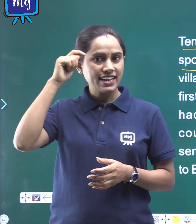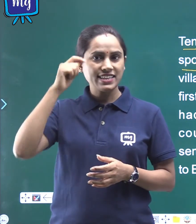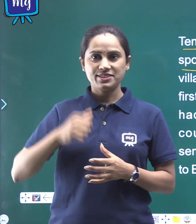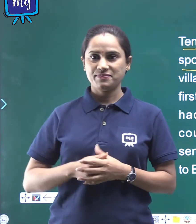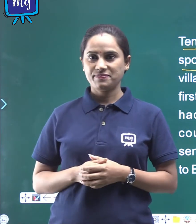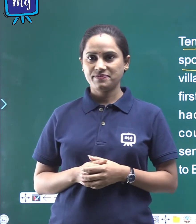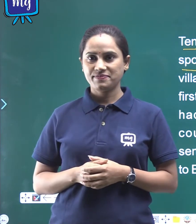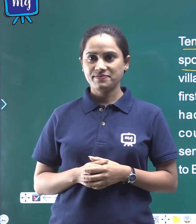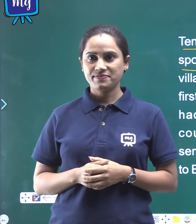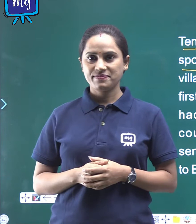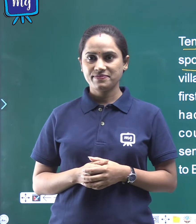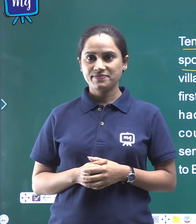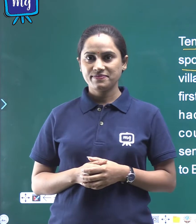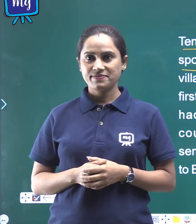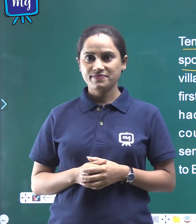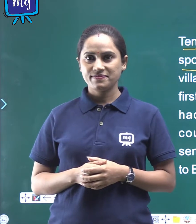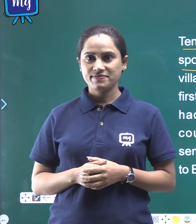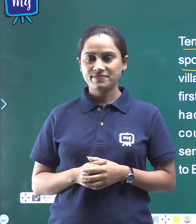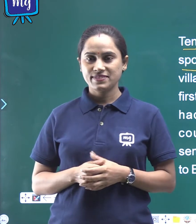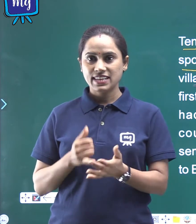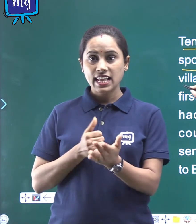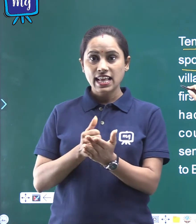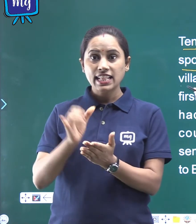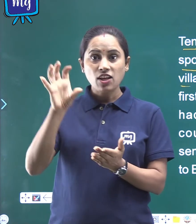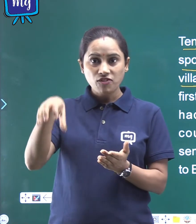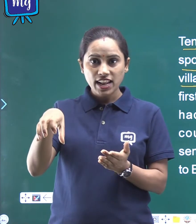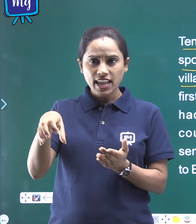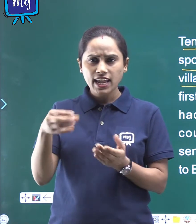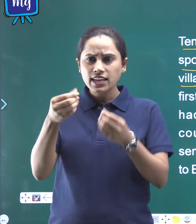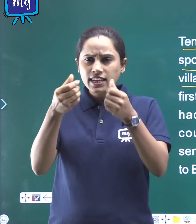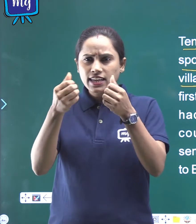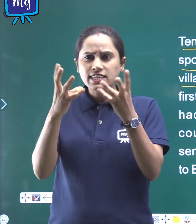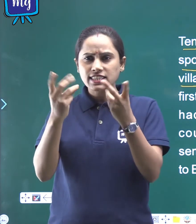English. The village accountant